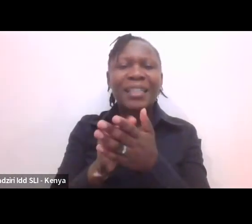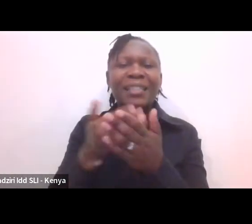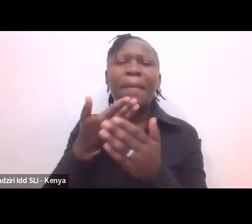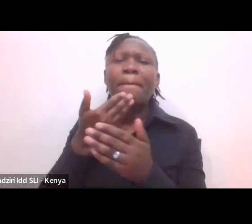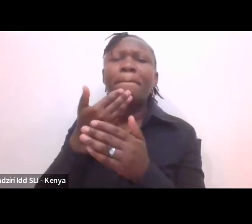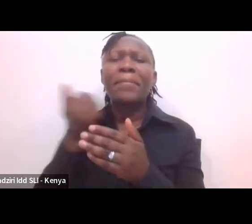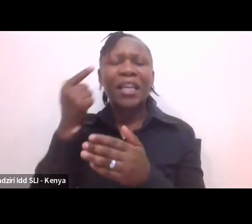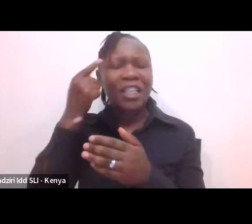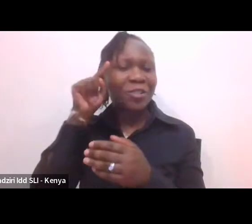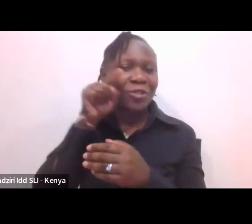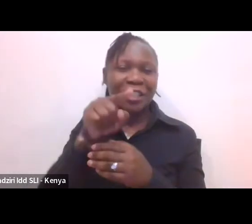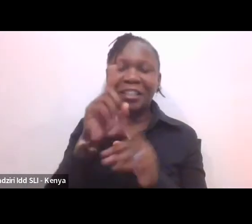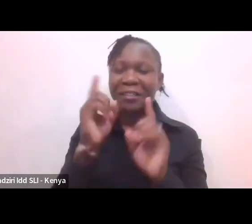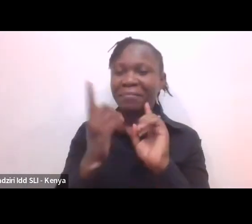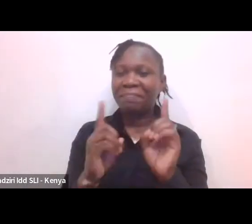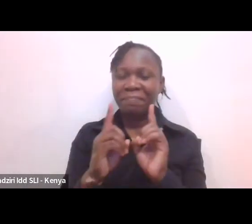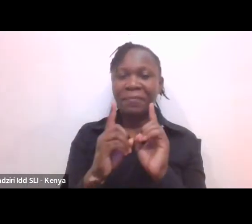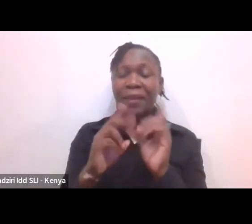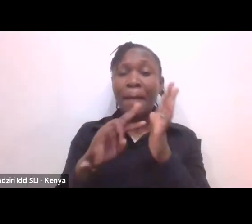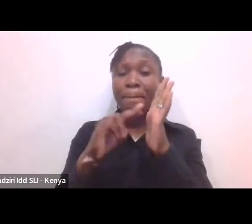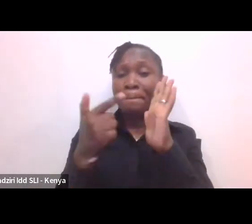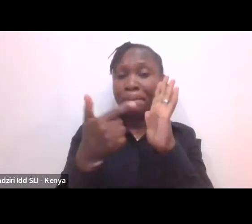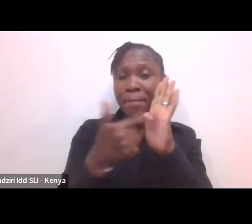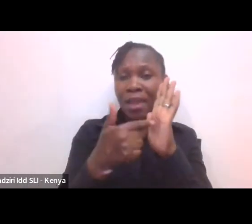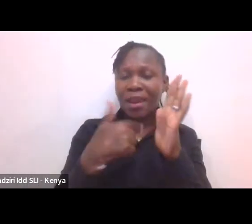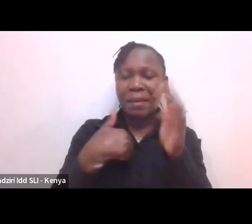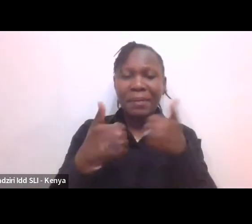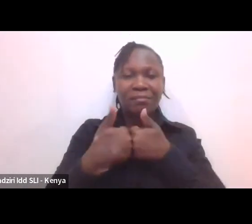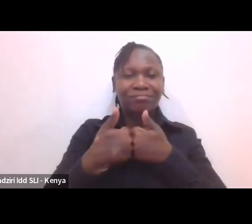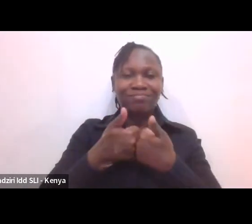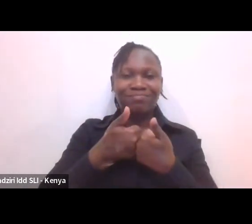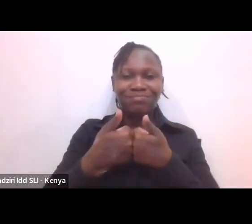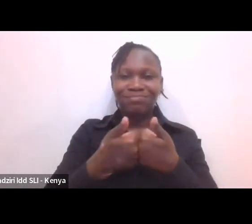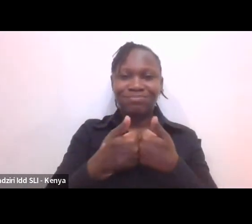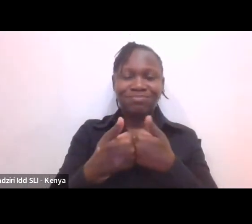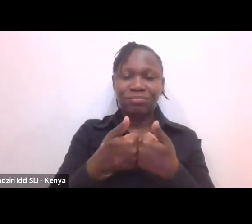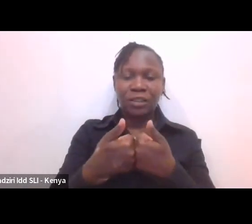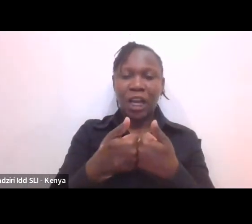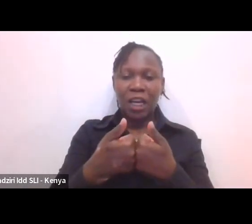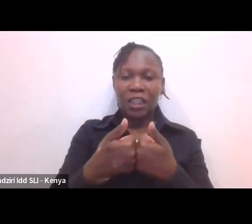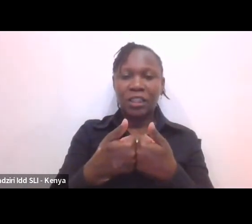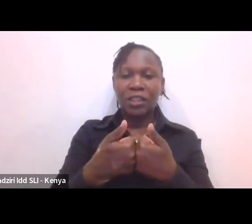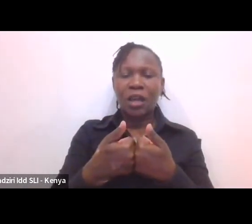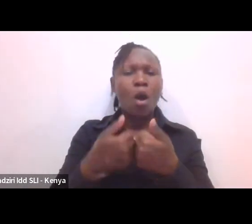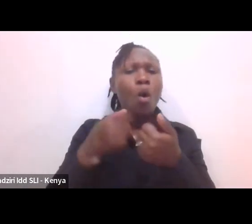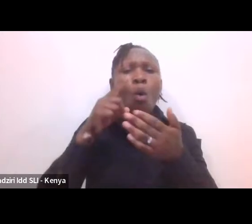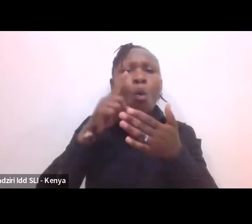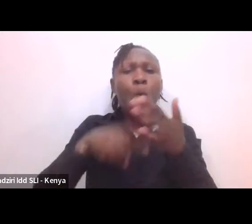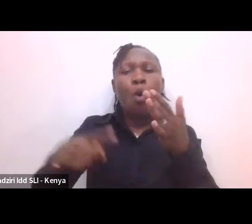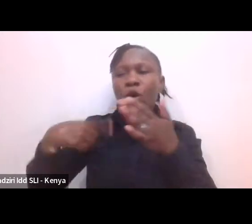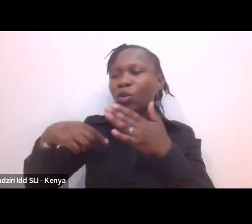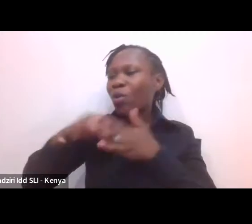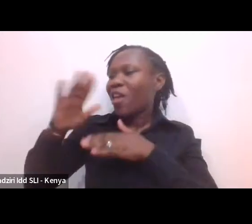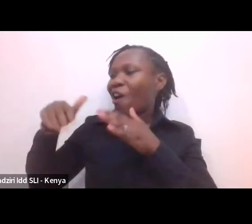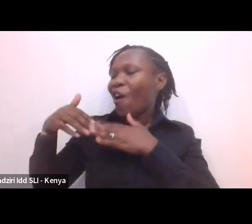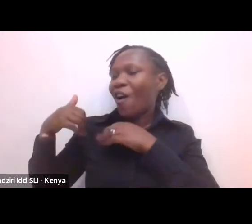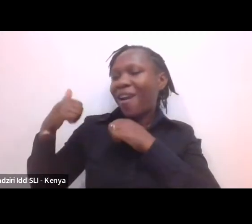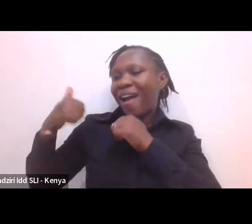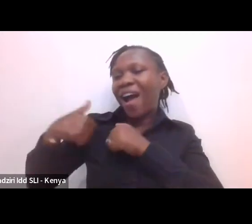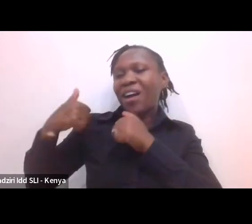to fundamentally challenge our conventional sense of what curriculum is.